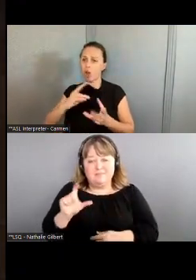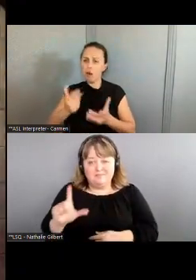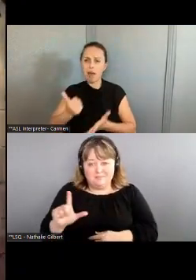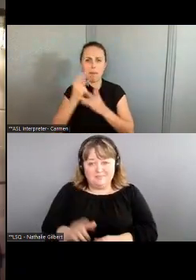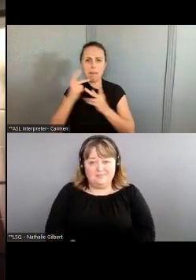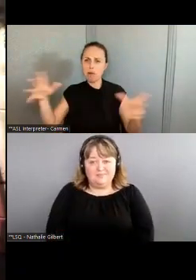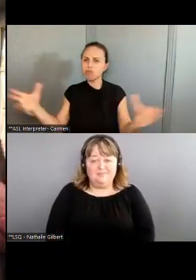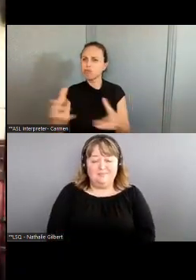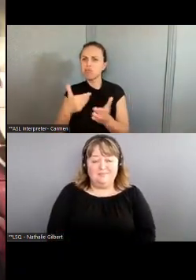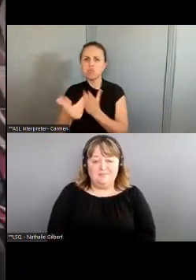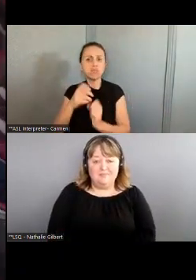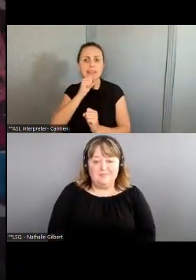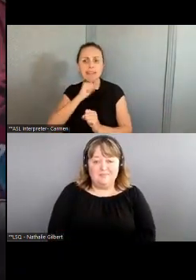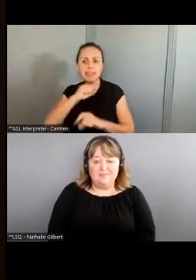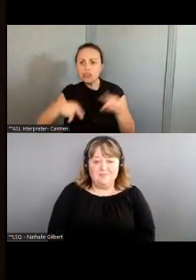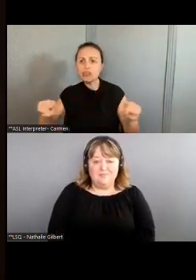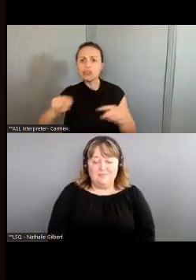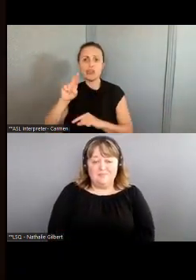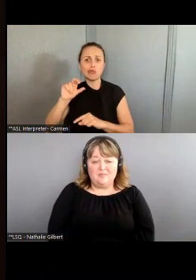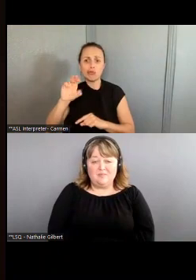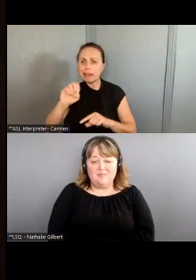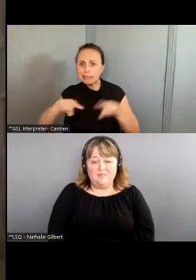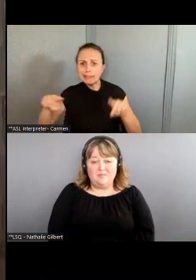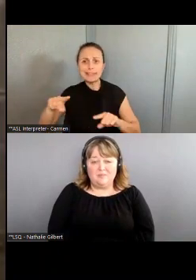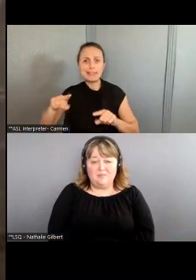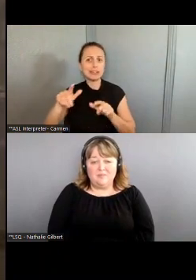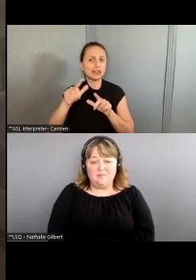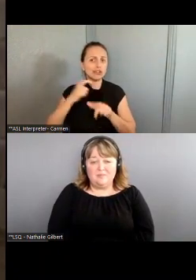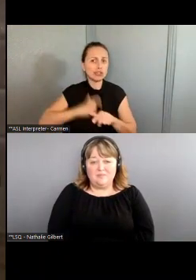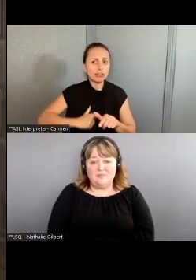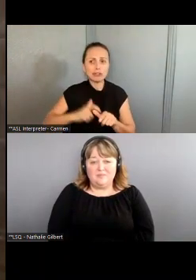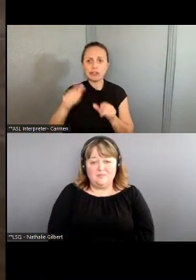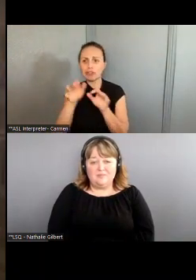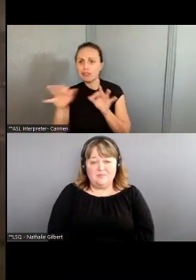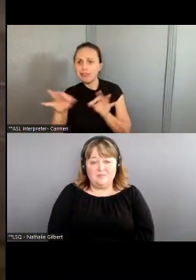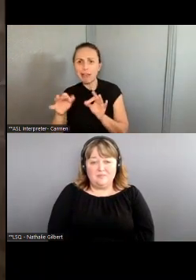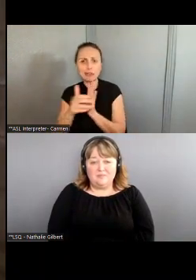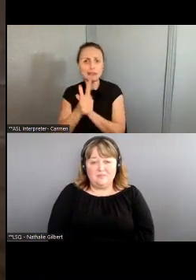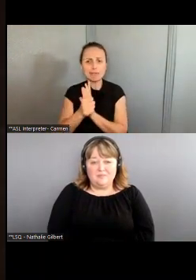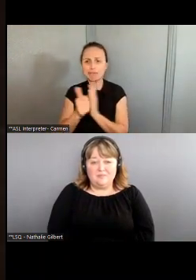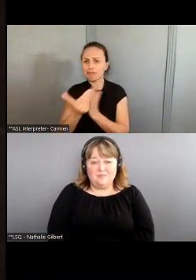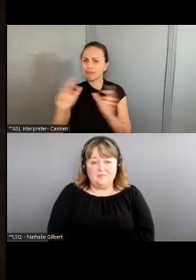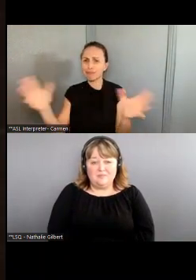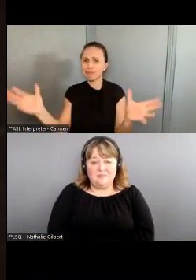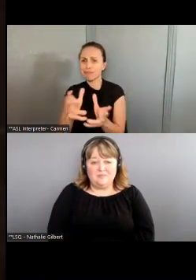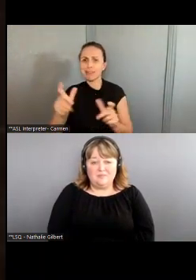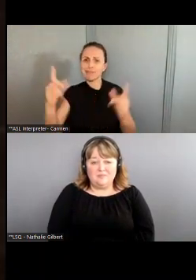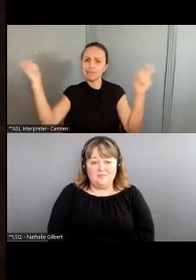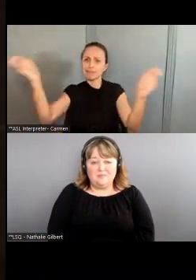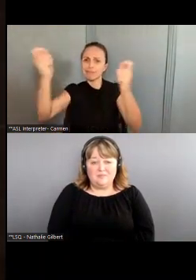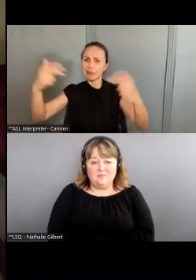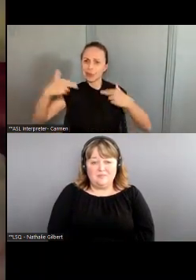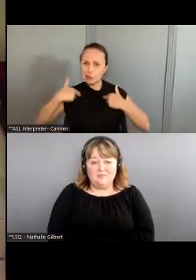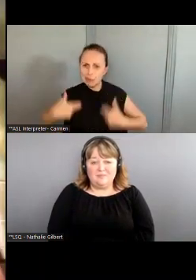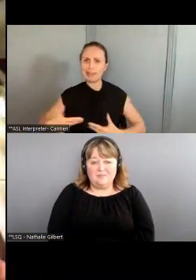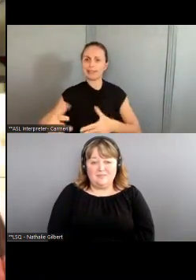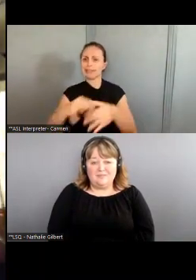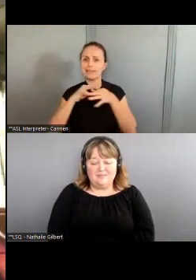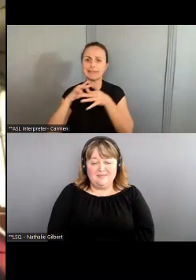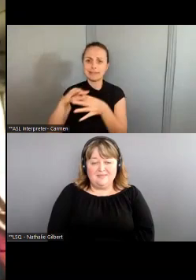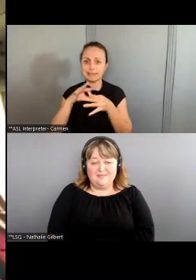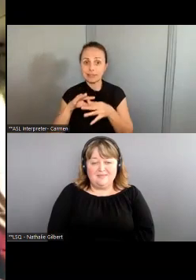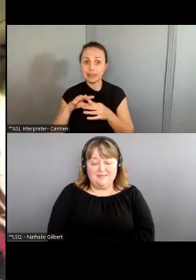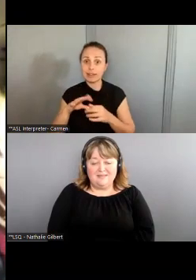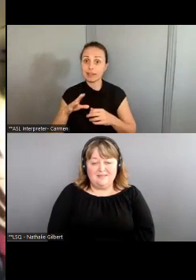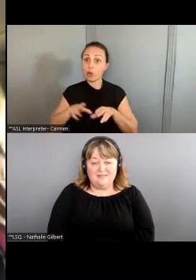matter the age, race, gender, language, or ability. It is the celebration of humanity at its finest. Through